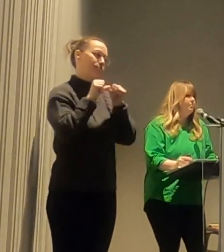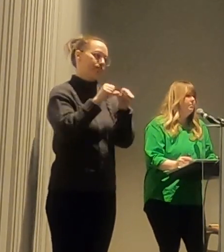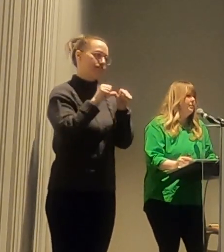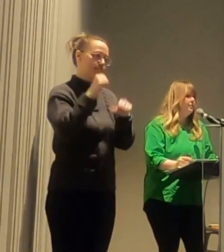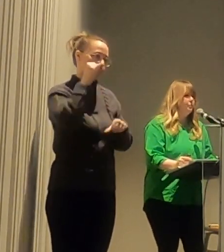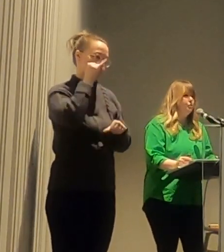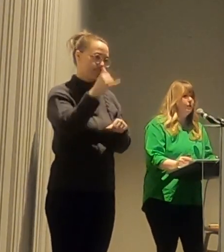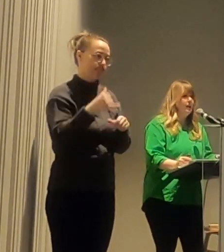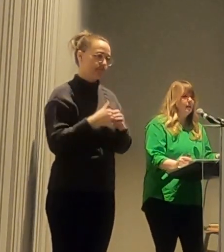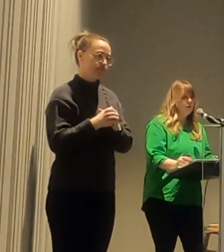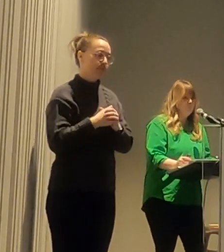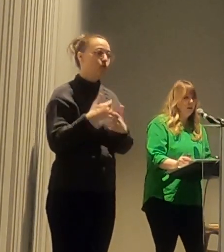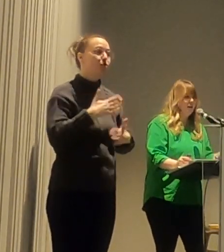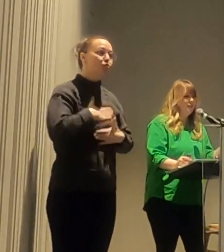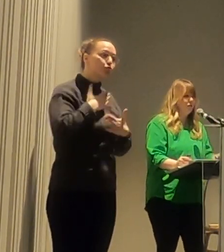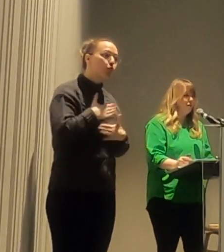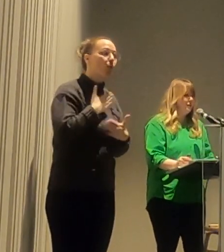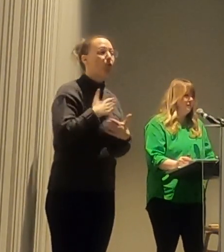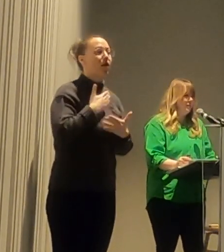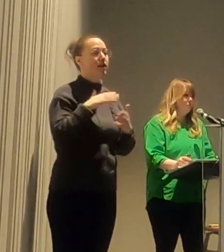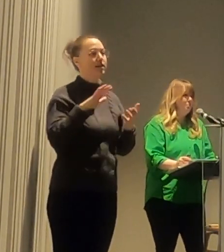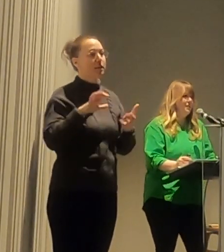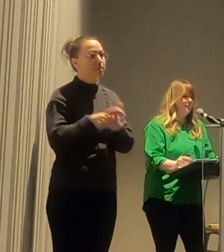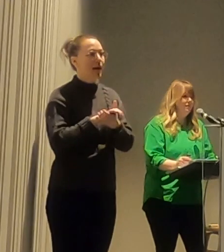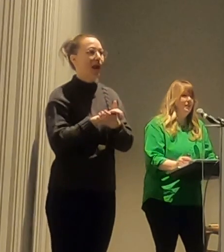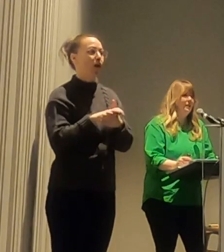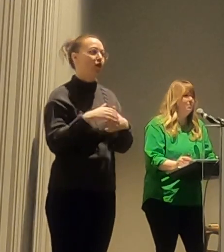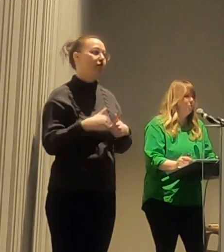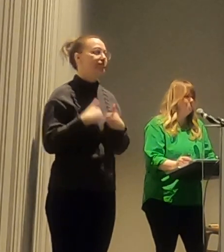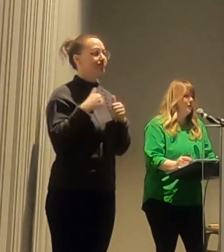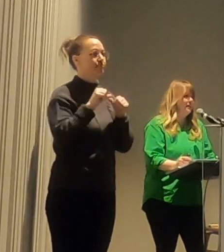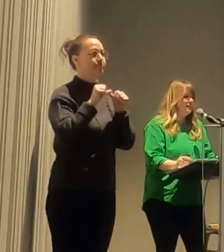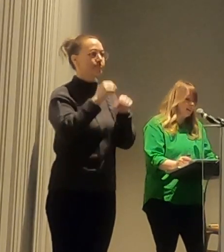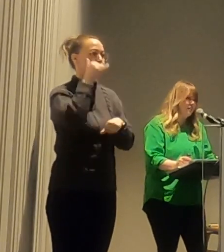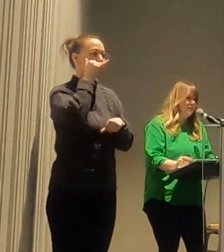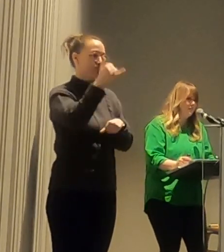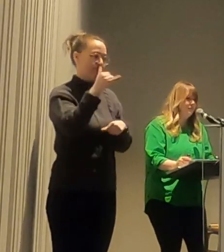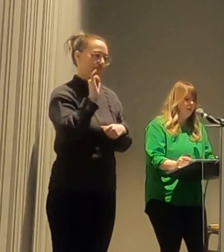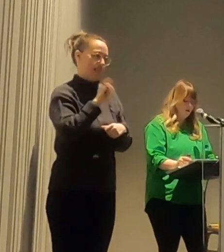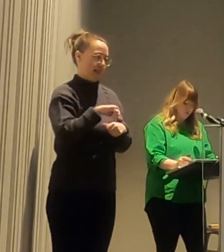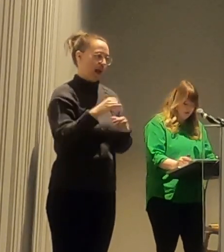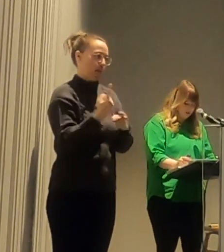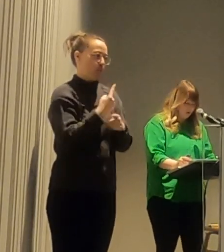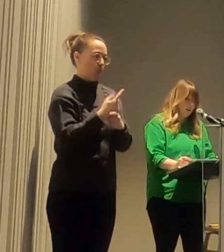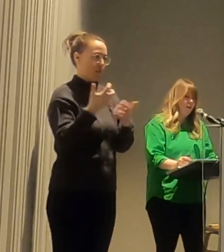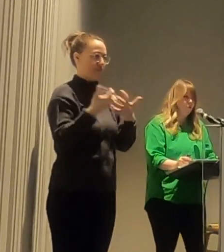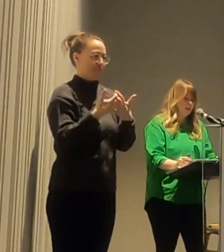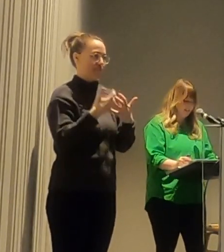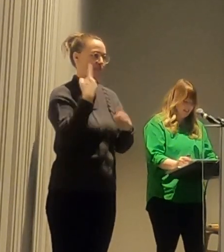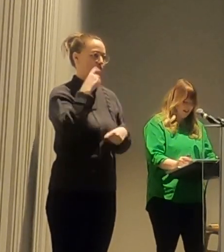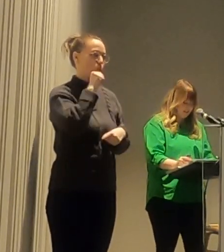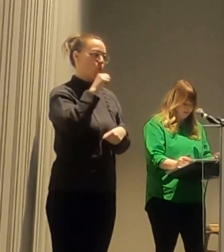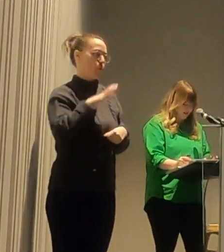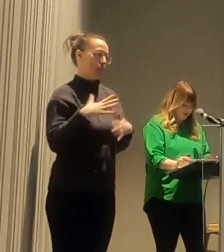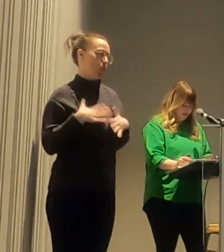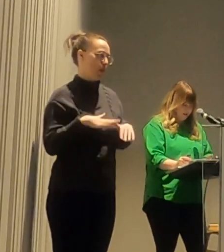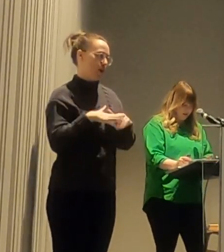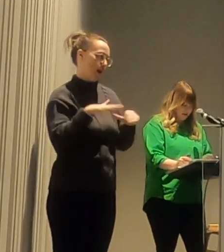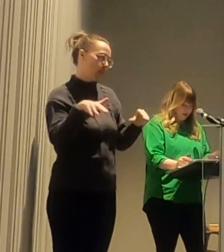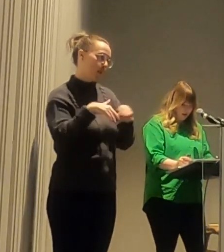which, joy, marriage, longevity would be a very appropriate sentiment for a woman to wear on her wedding day.